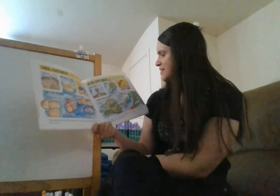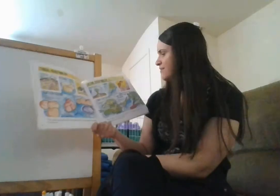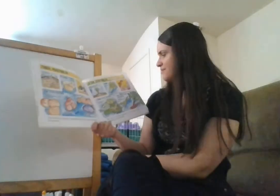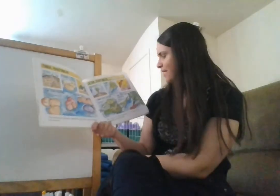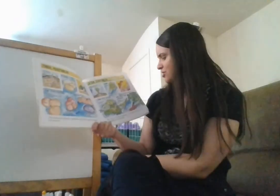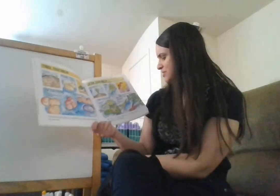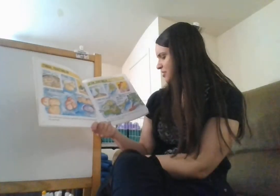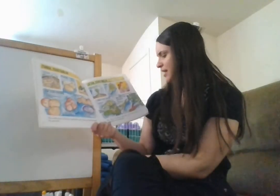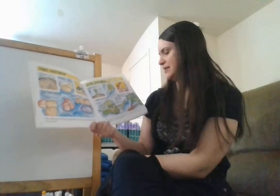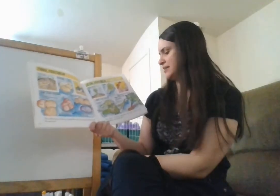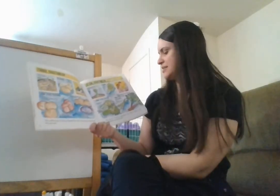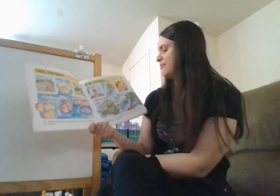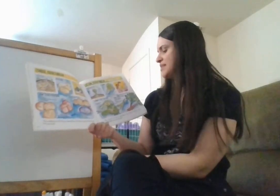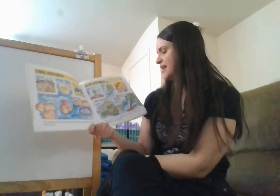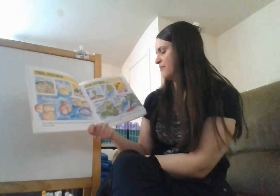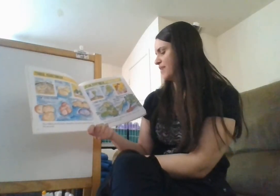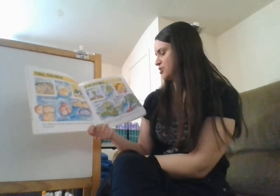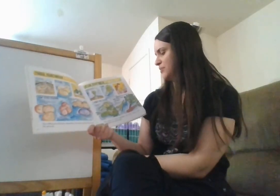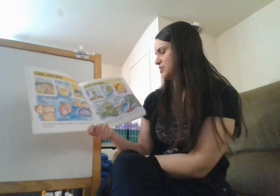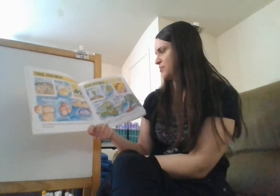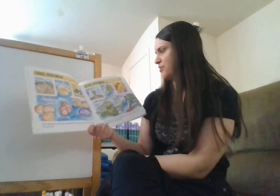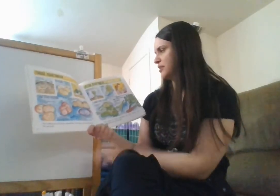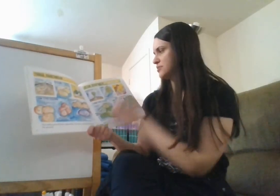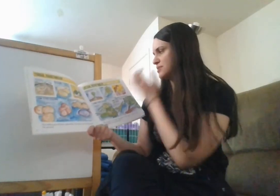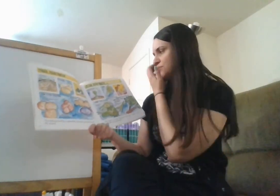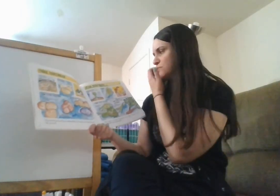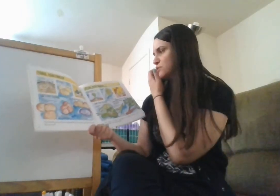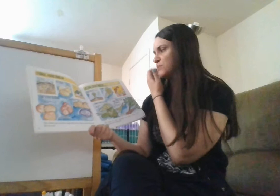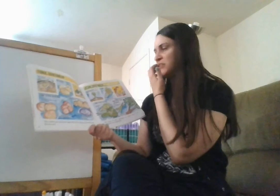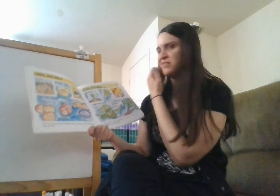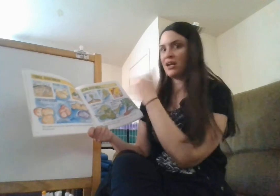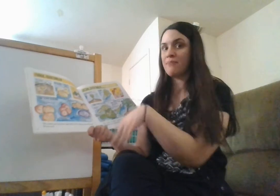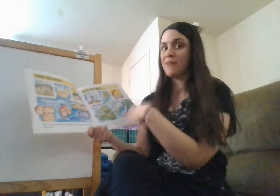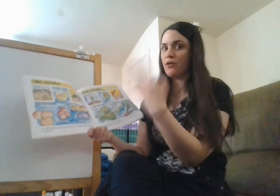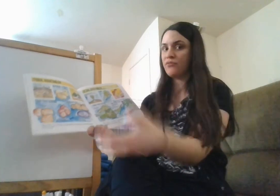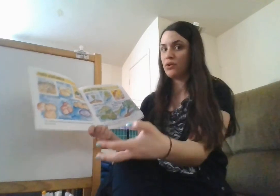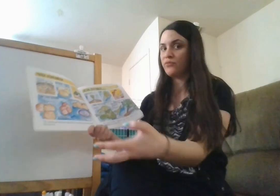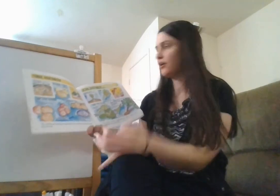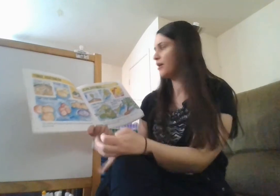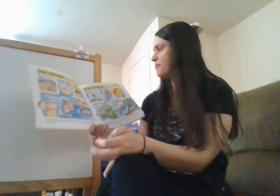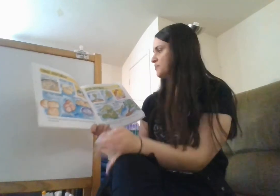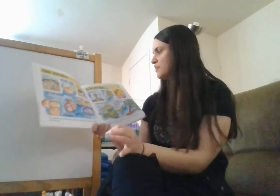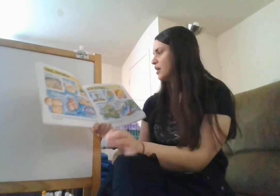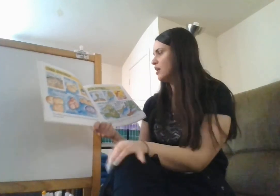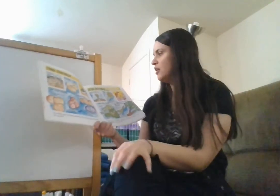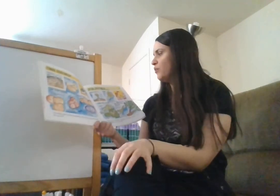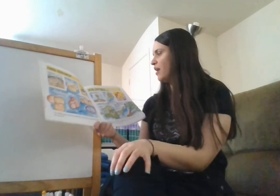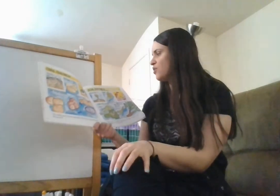of these vegetables are eaten. Some stem vegetables are perennials, which means they come back over and over. We have